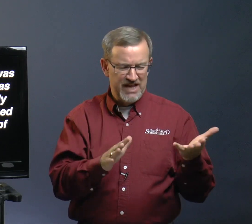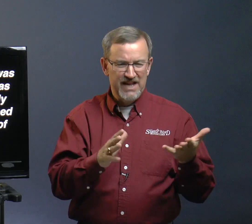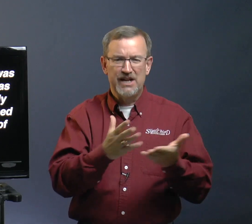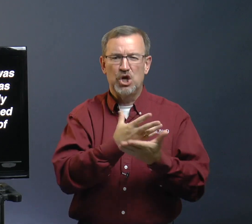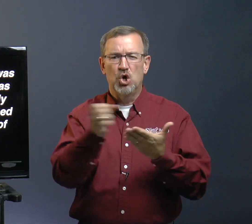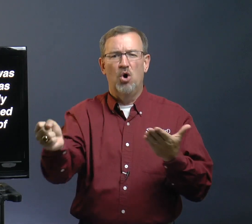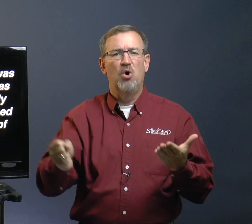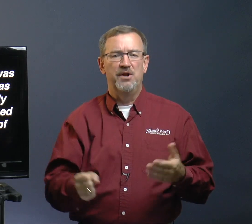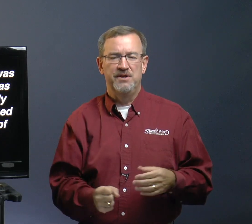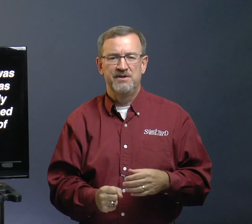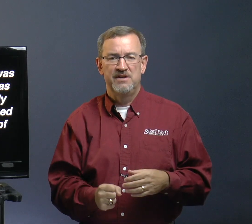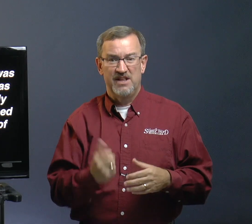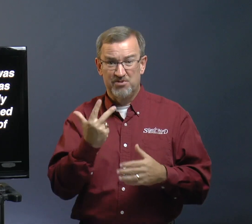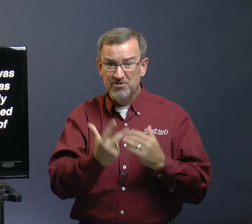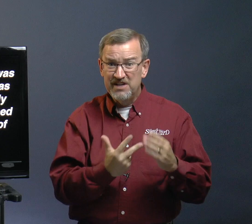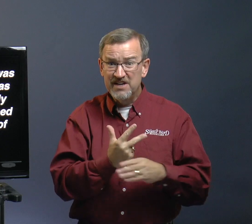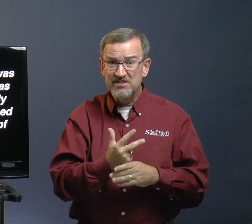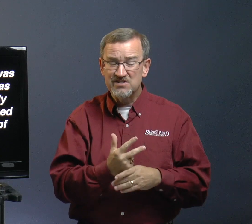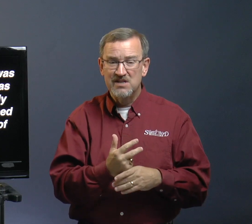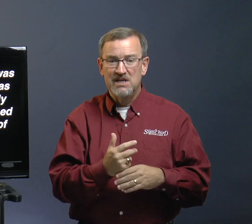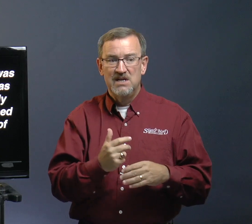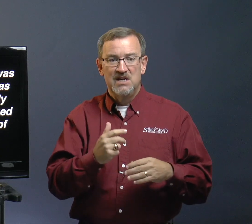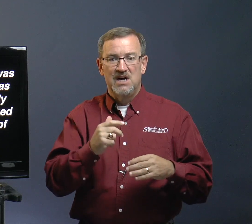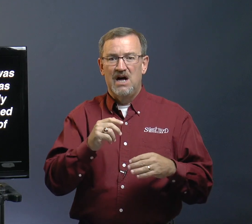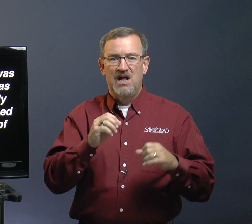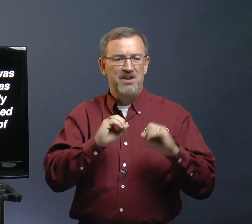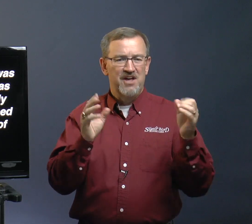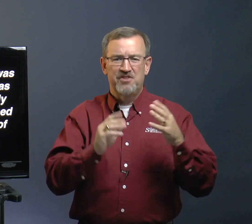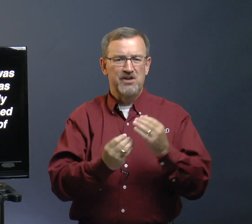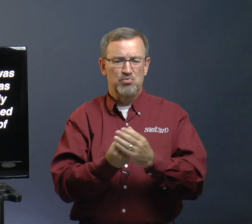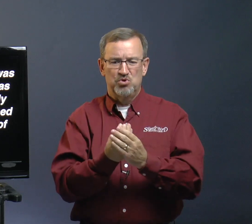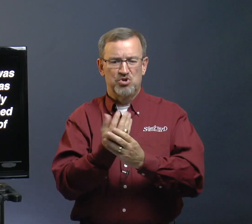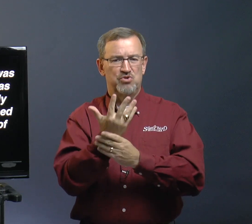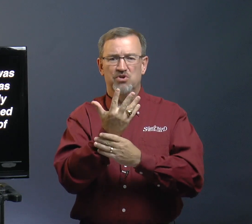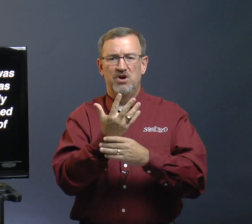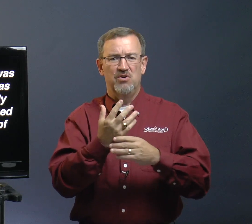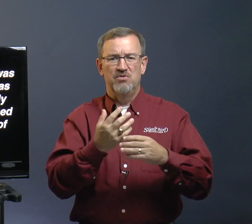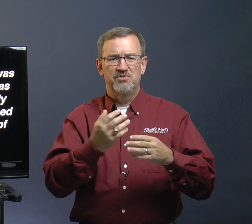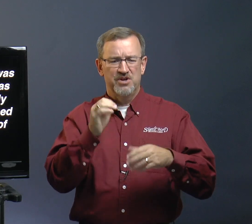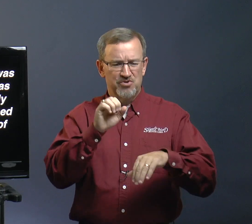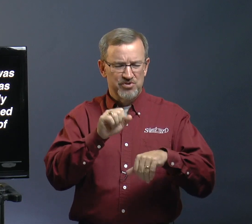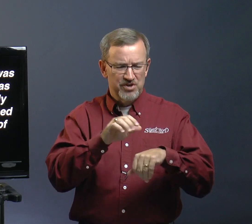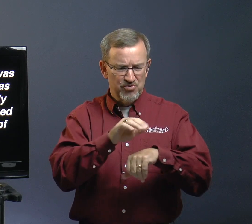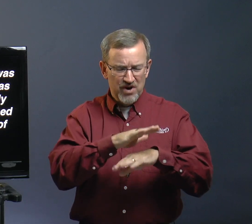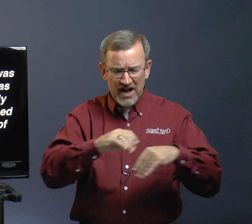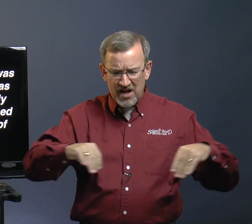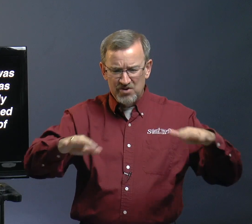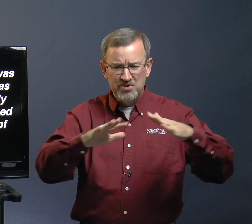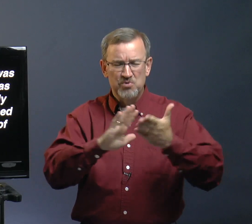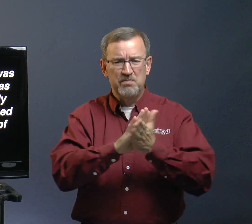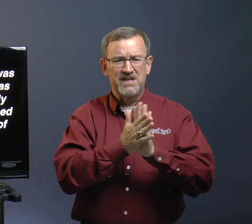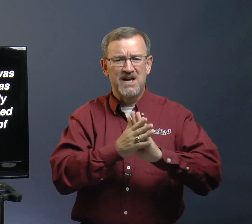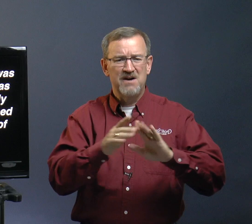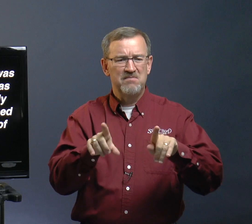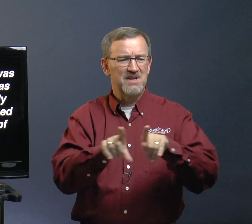dead, gone. In 3 years, nothing could grow. The ground would become